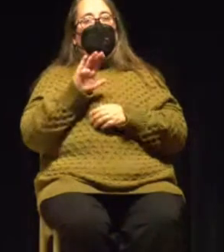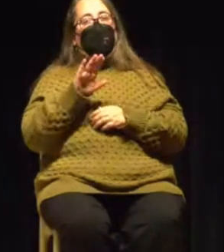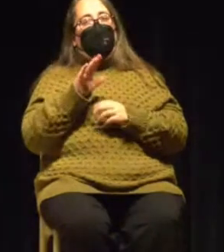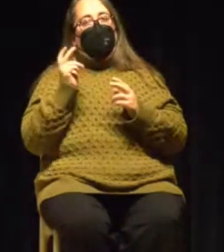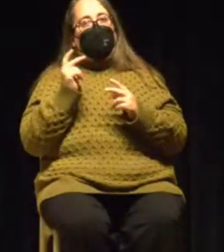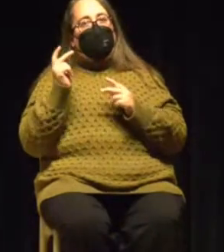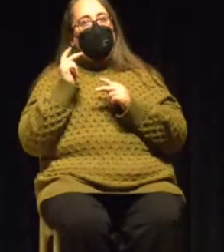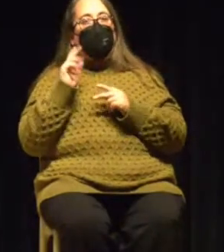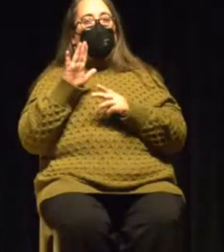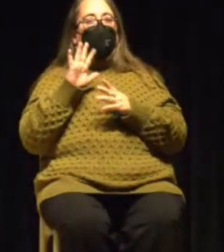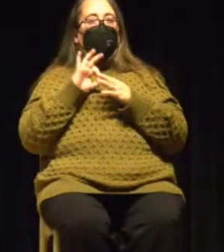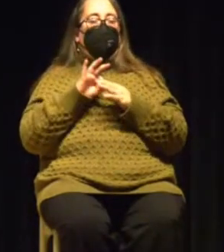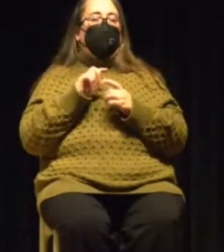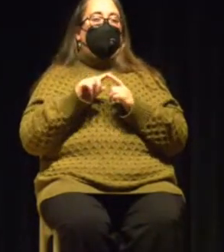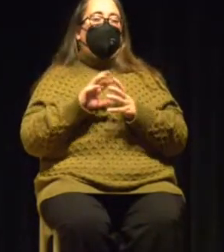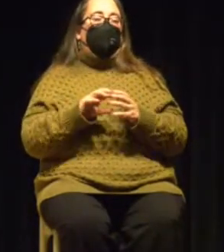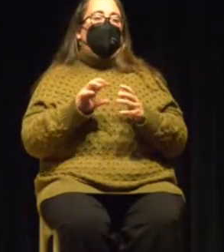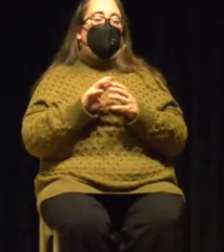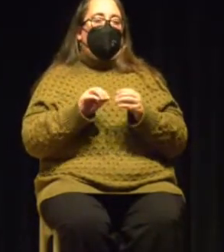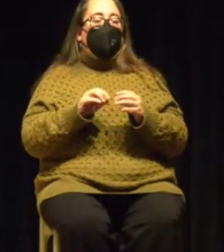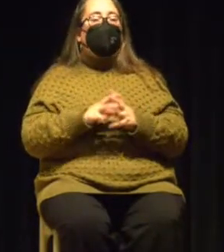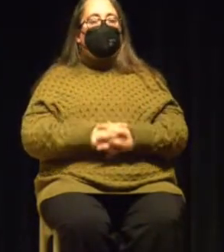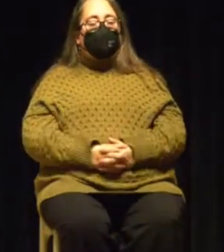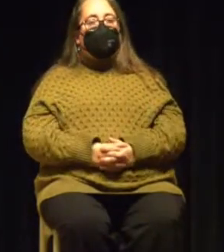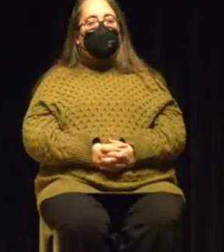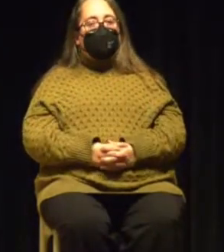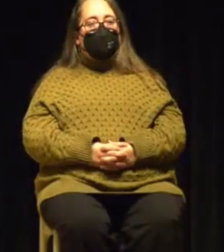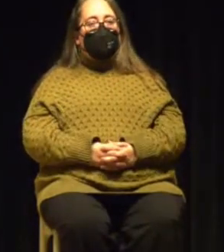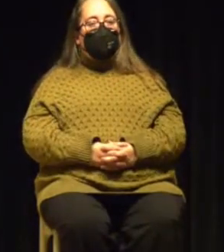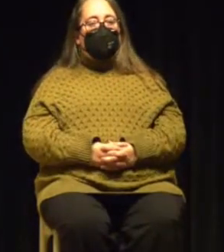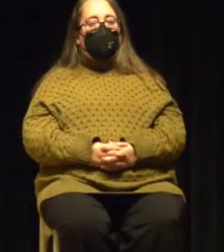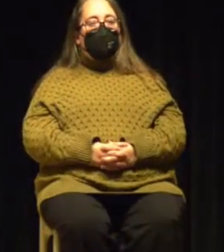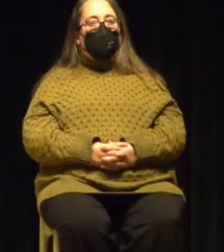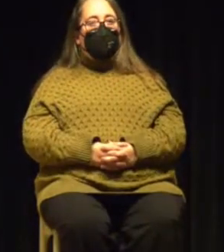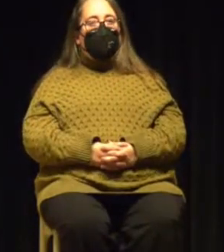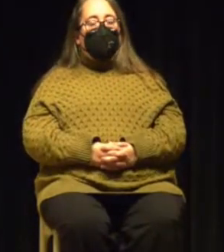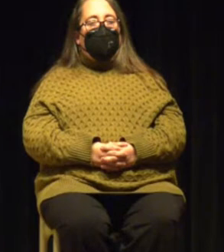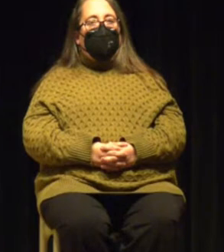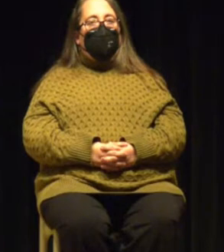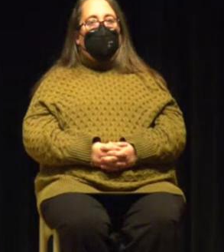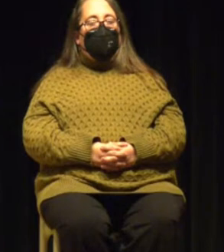memoir, your connection to a story in addition to research?